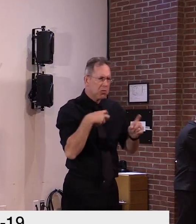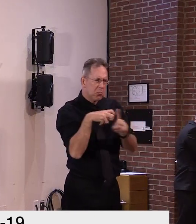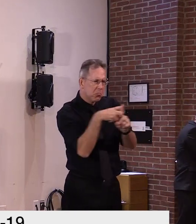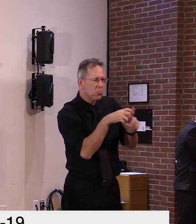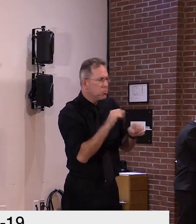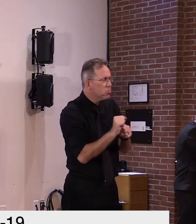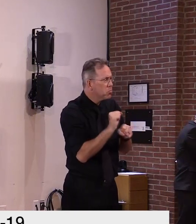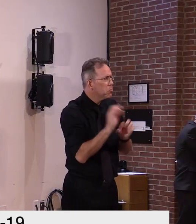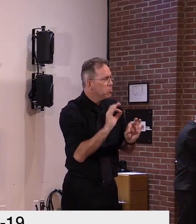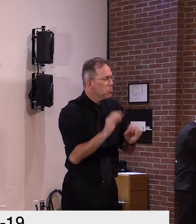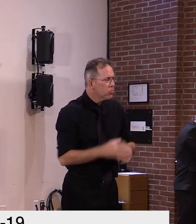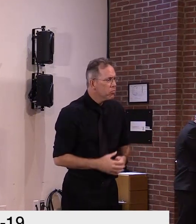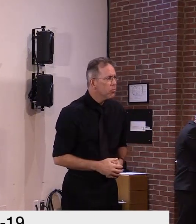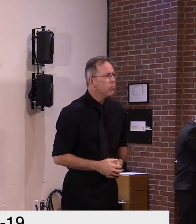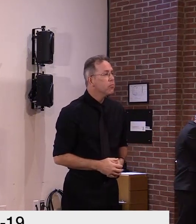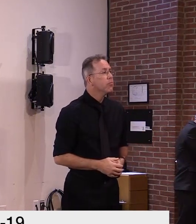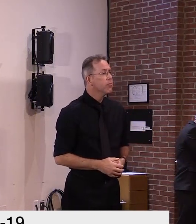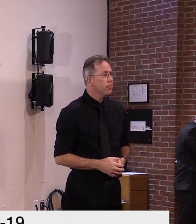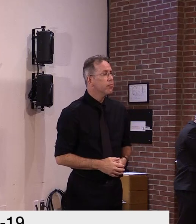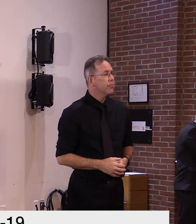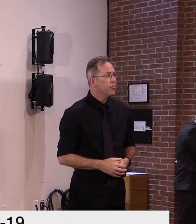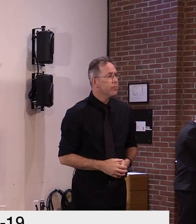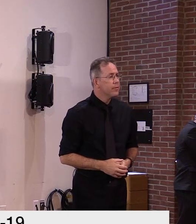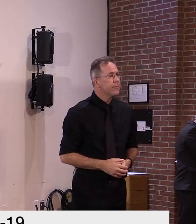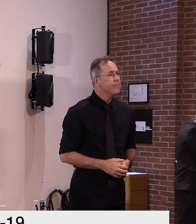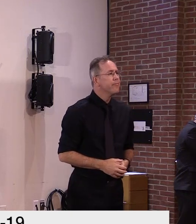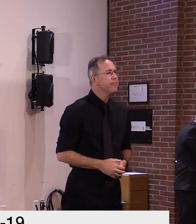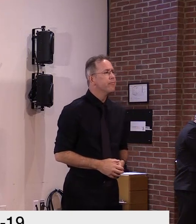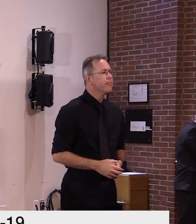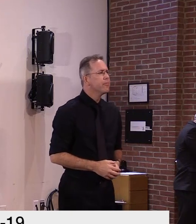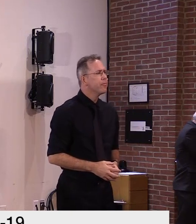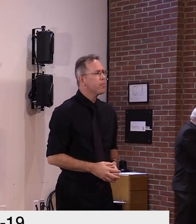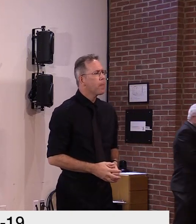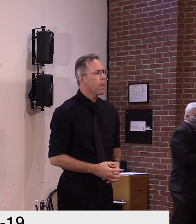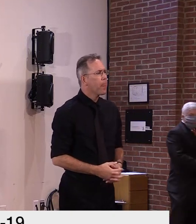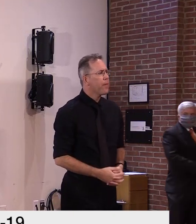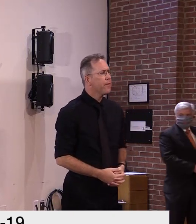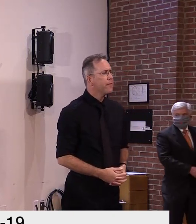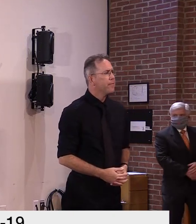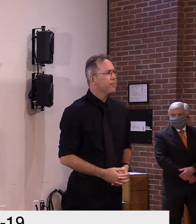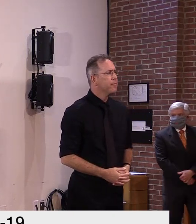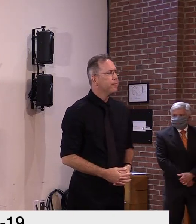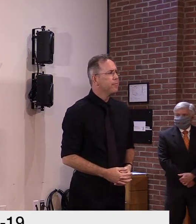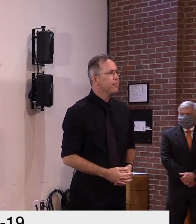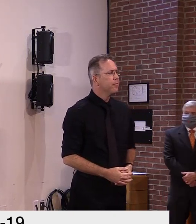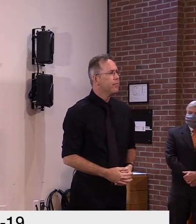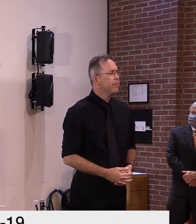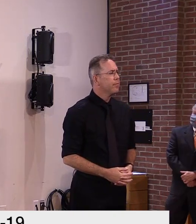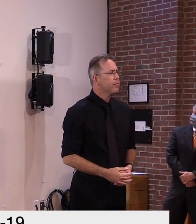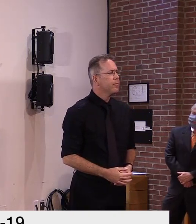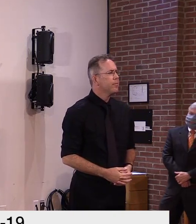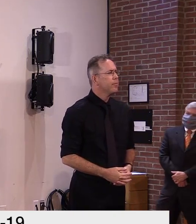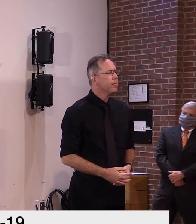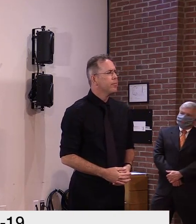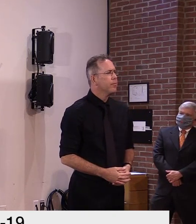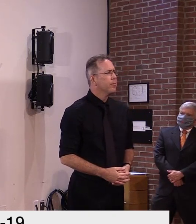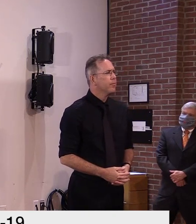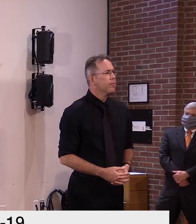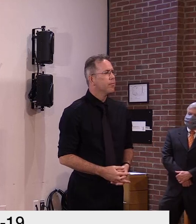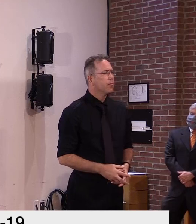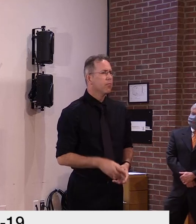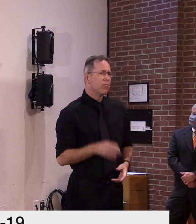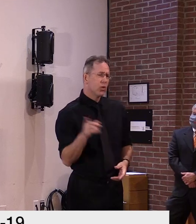Thank you. And just to clarify, are those cases counted in Chittenden County numbers or where the Guard members live? How is